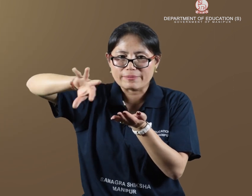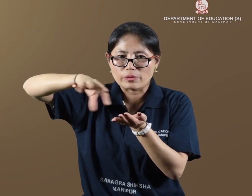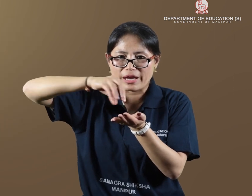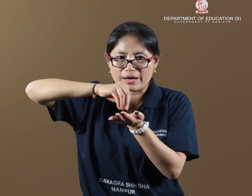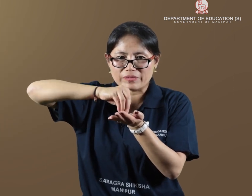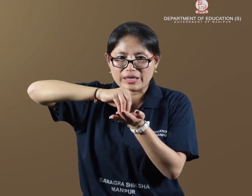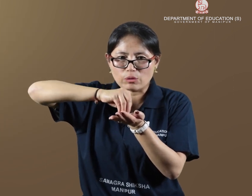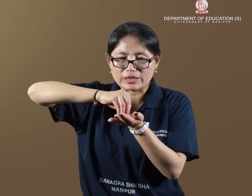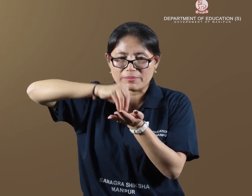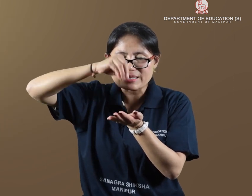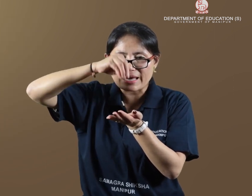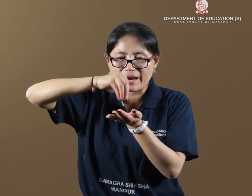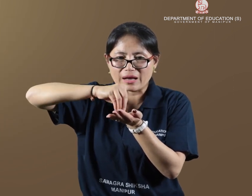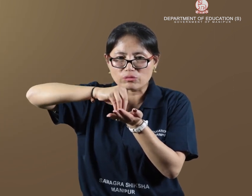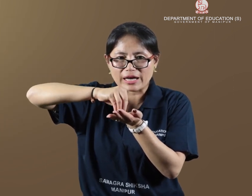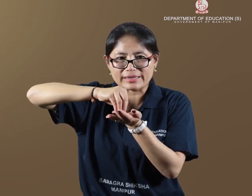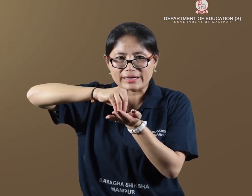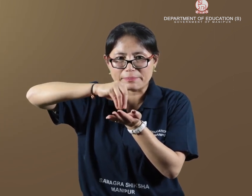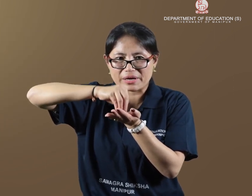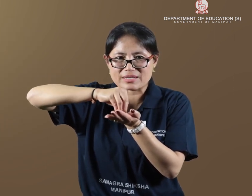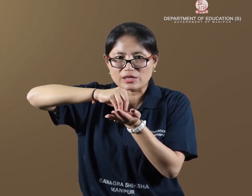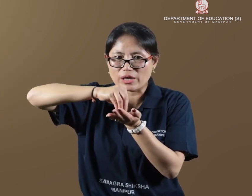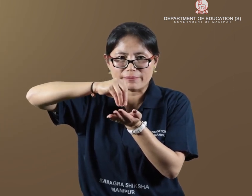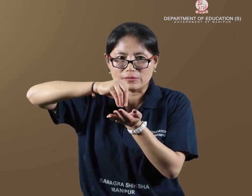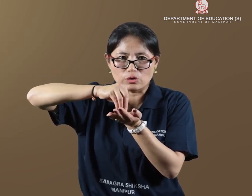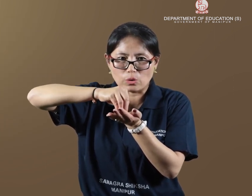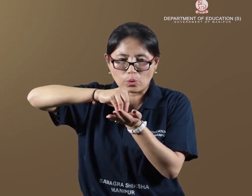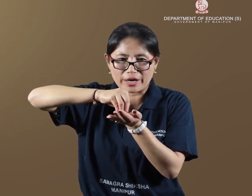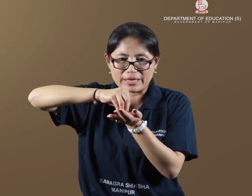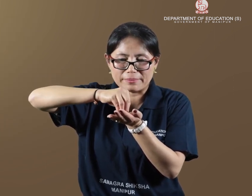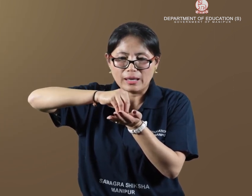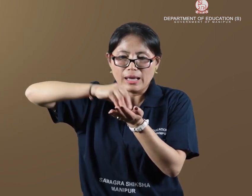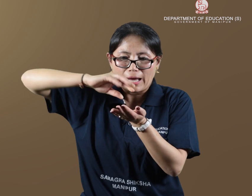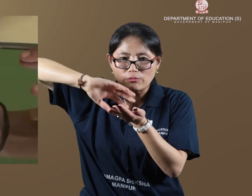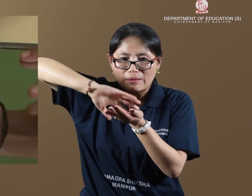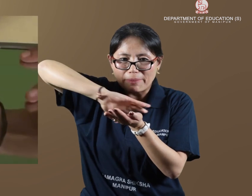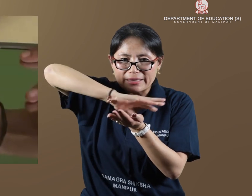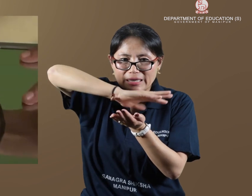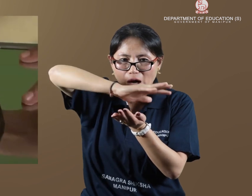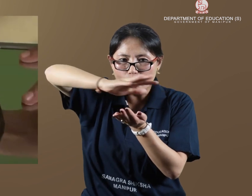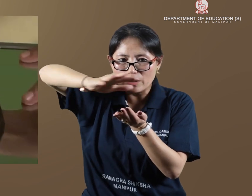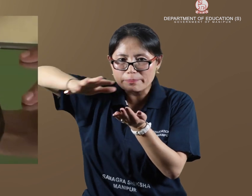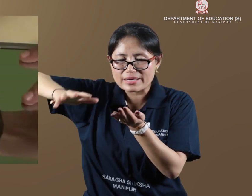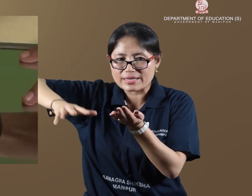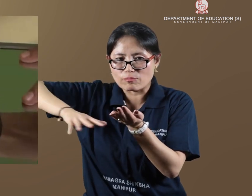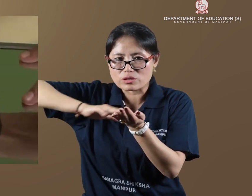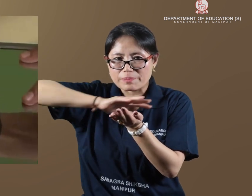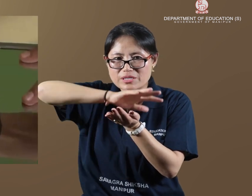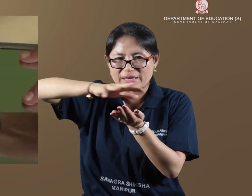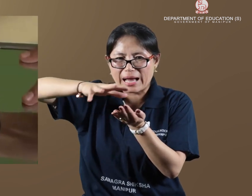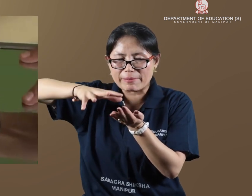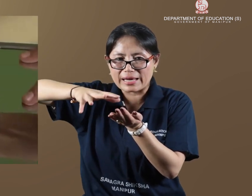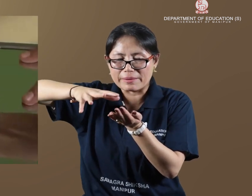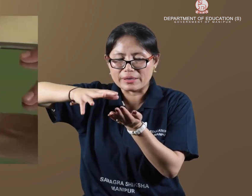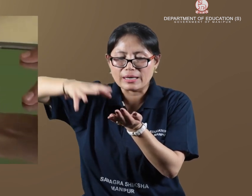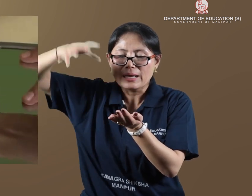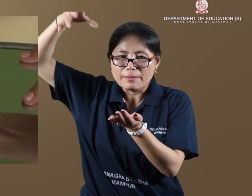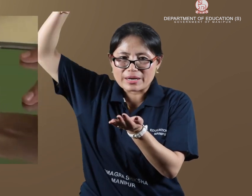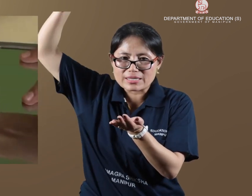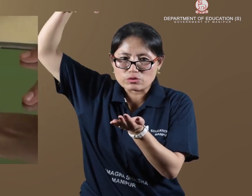tor air am ta yaud re means air yaud hai ta di pressure du yam low er ni ba adu ma pan gi outward pressure atmosphere pressure yam hela bani na pressure du na